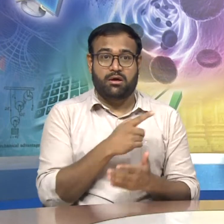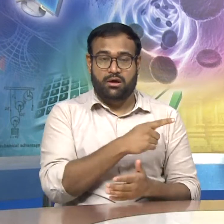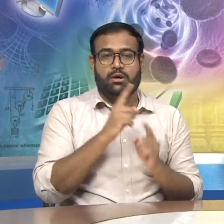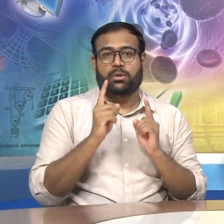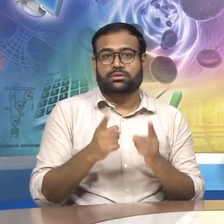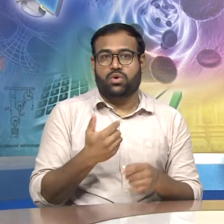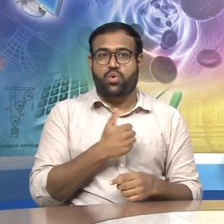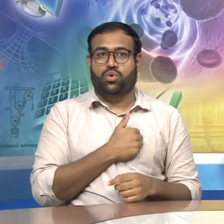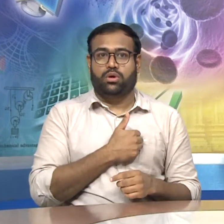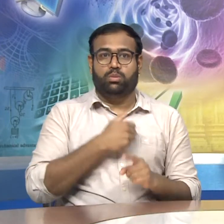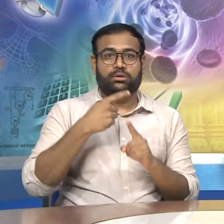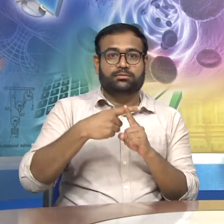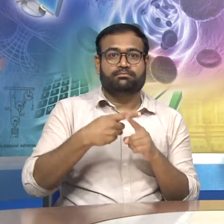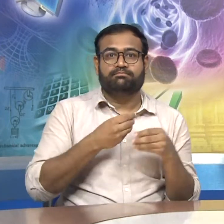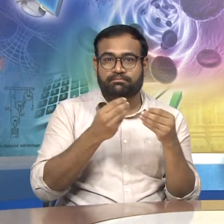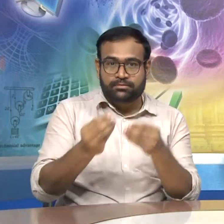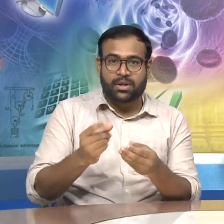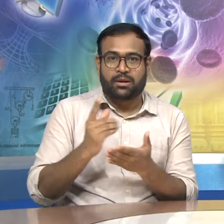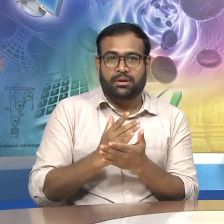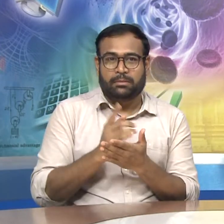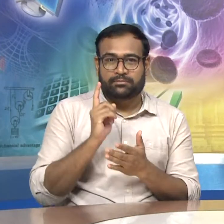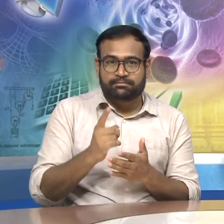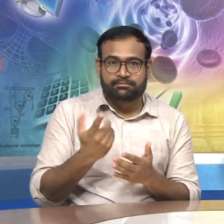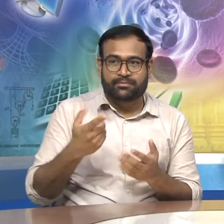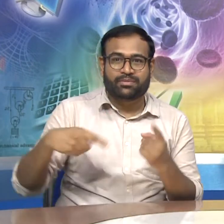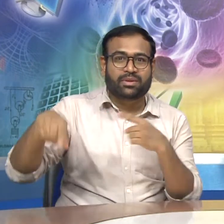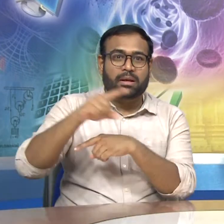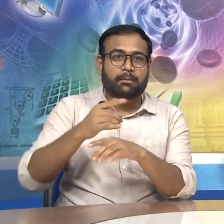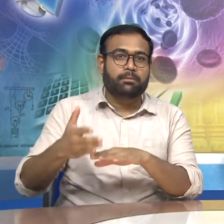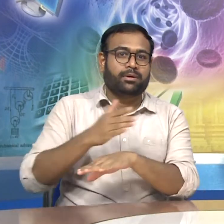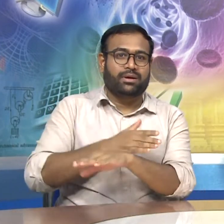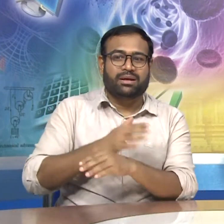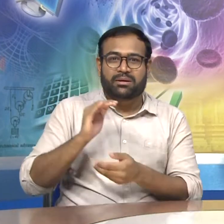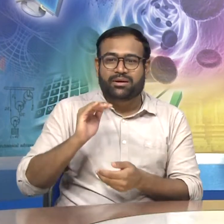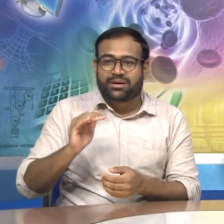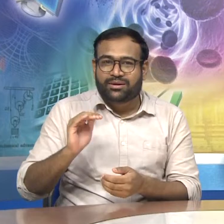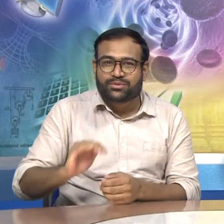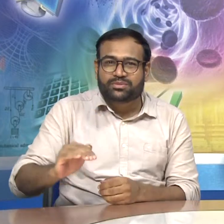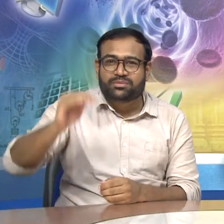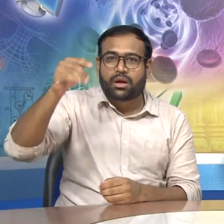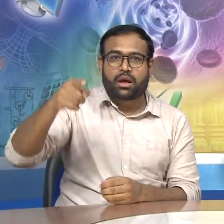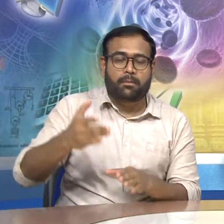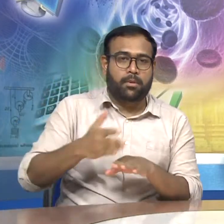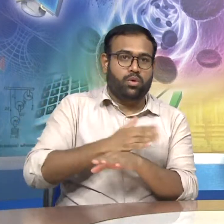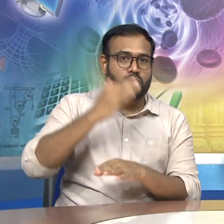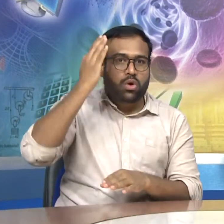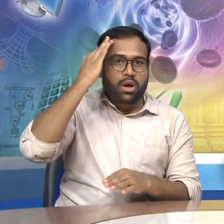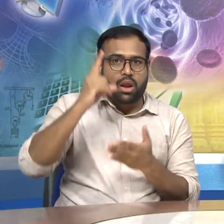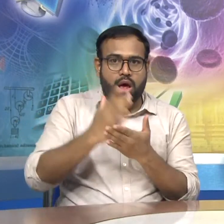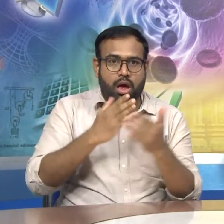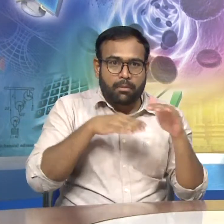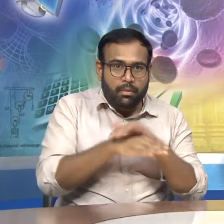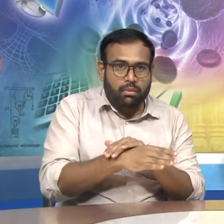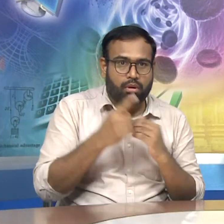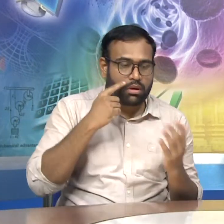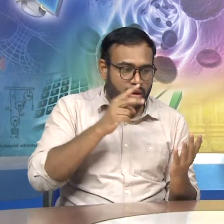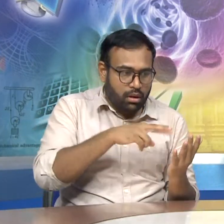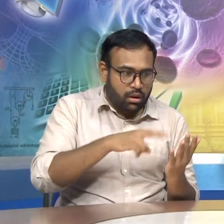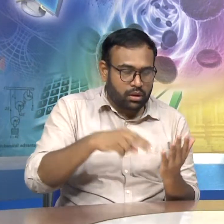Positive attitude towards the library should be developed at the early stage to know the importance